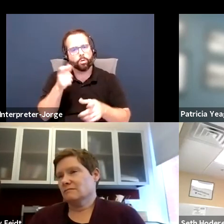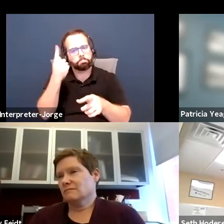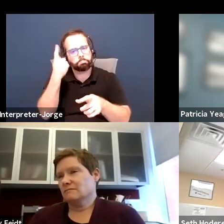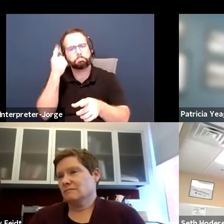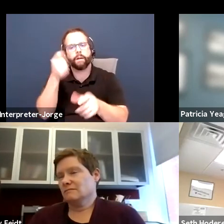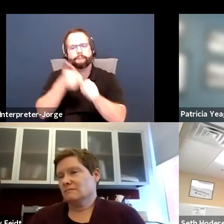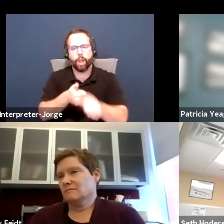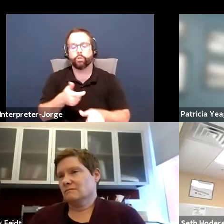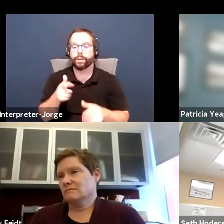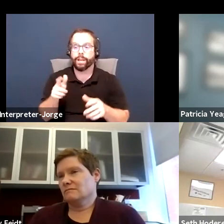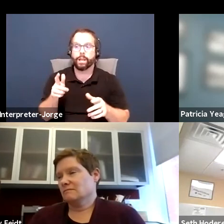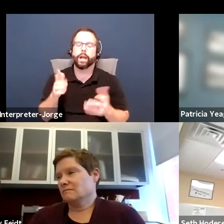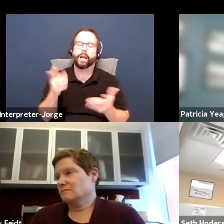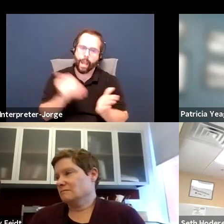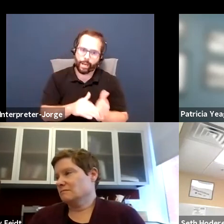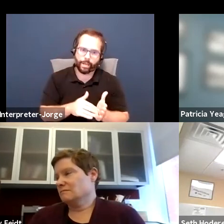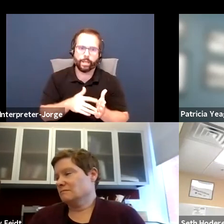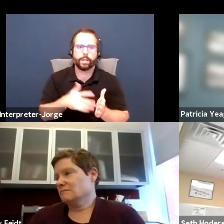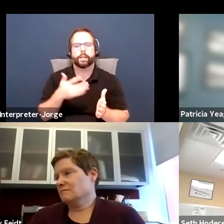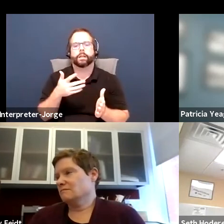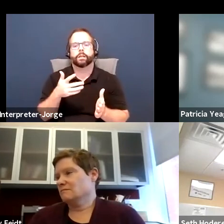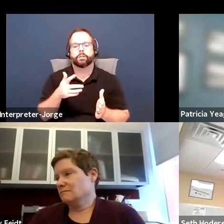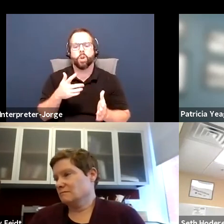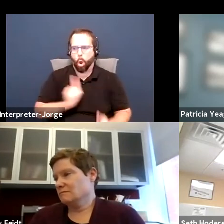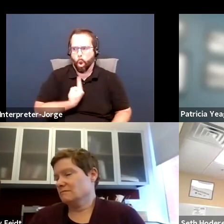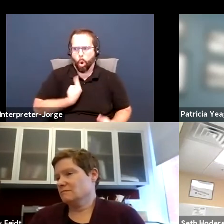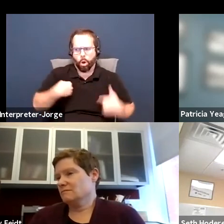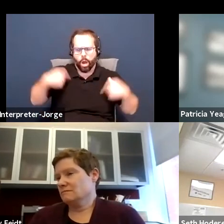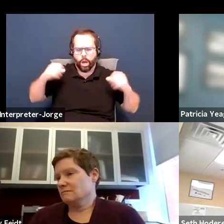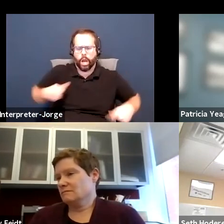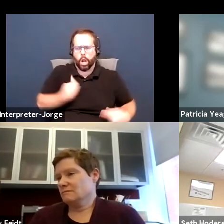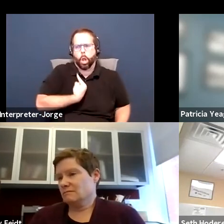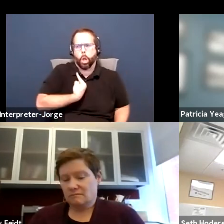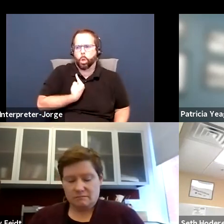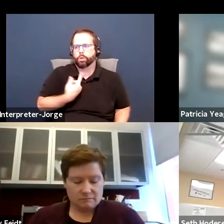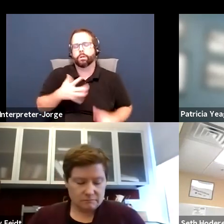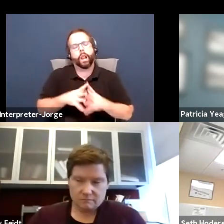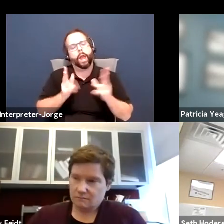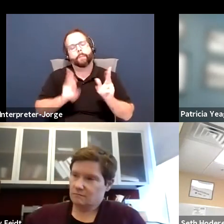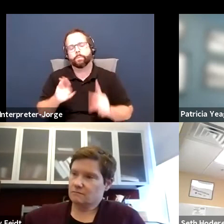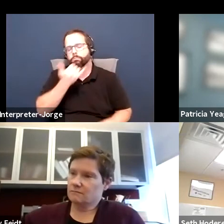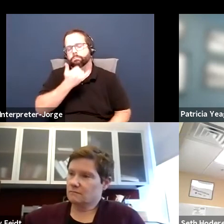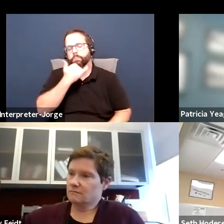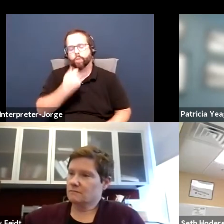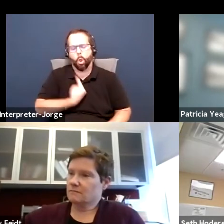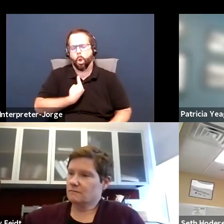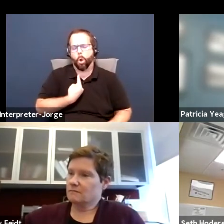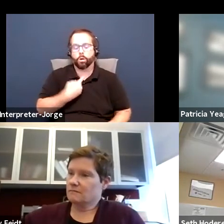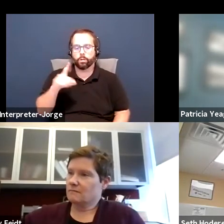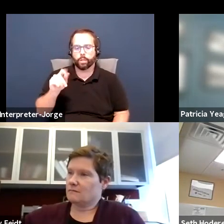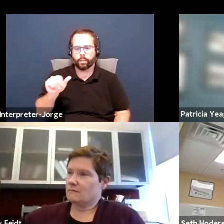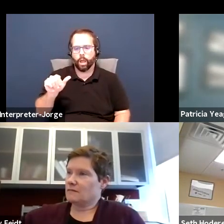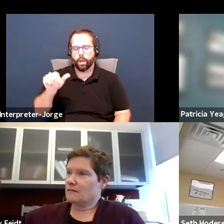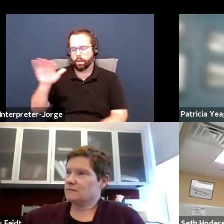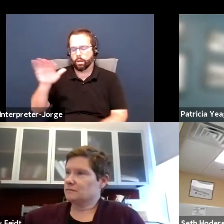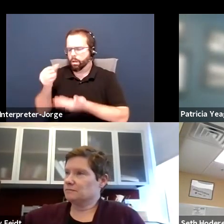is engage stakeholders in the process. Don't try to do it alone. I think that's a mistake many people make. They come up with data and they think, you know, oh, this will